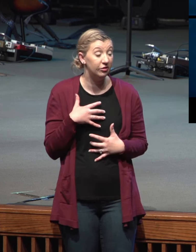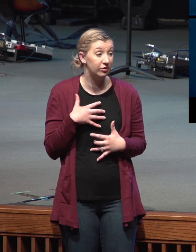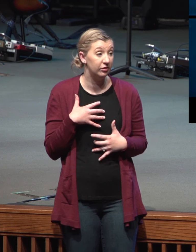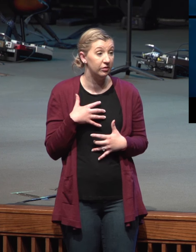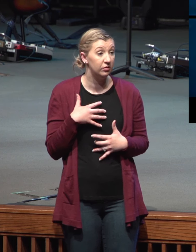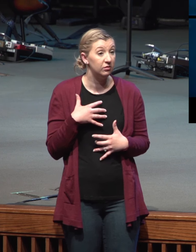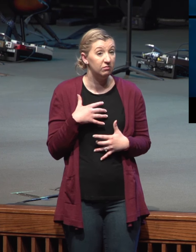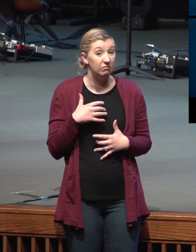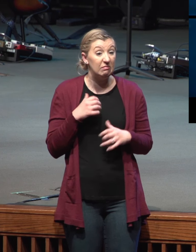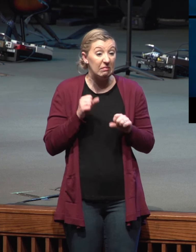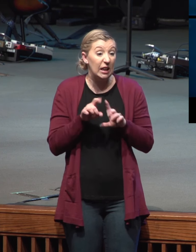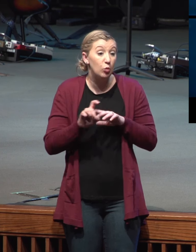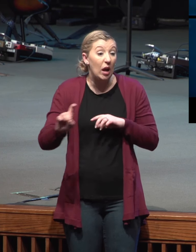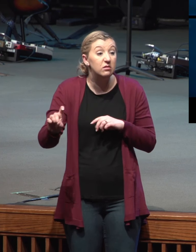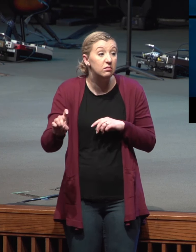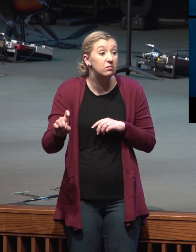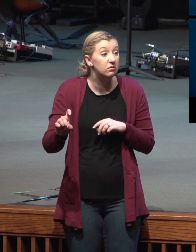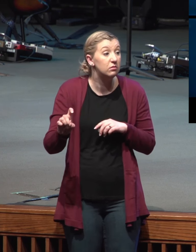I can run.